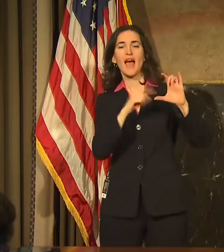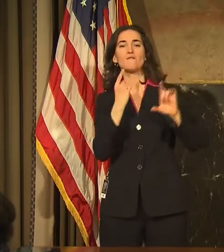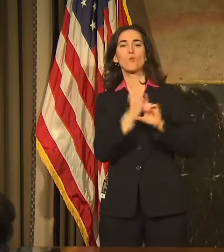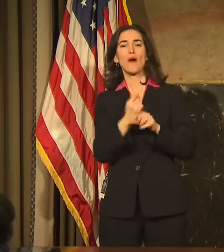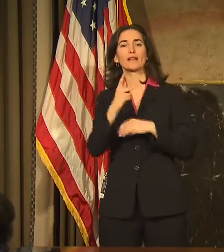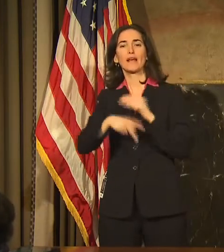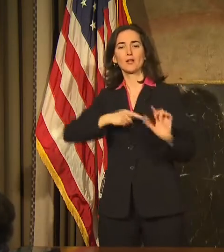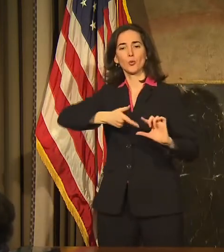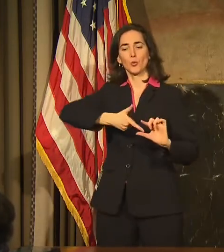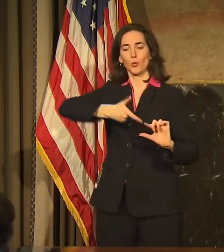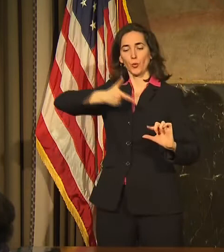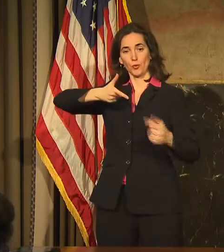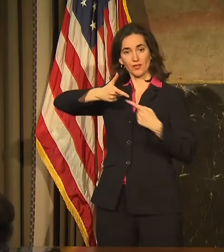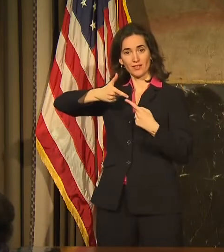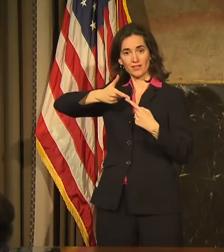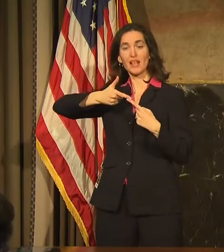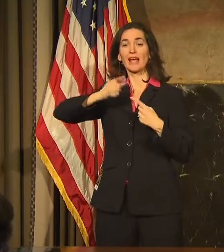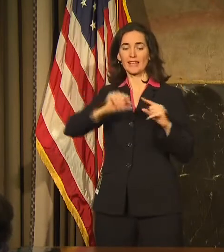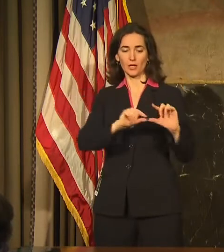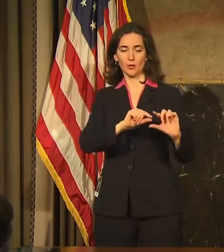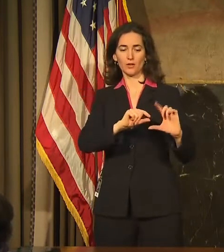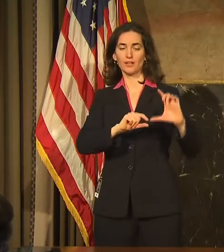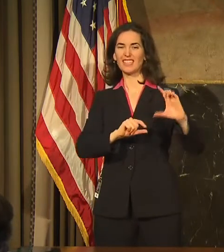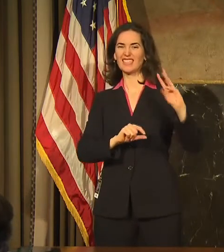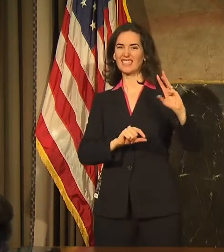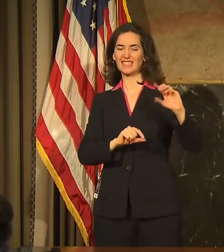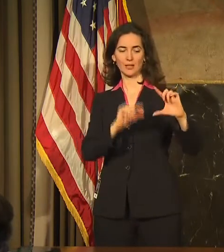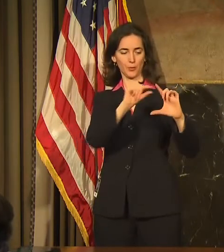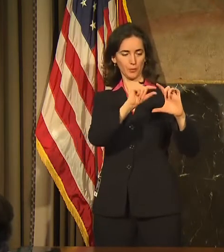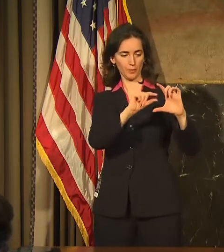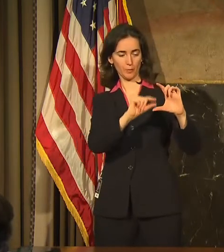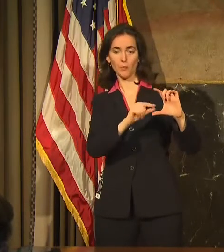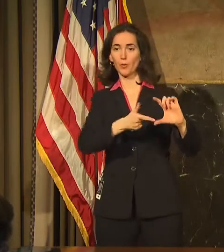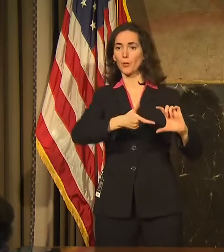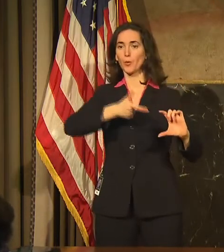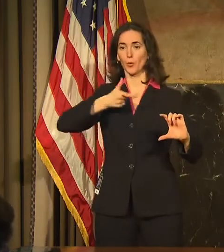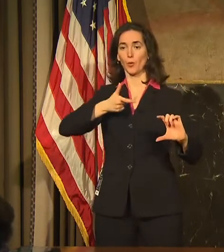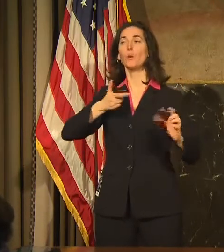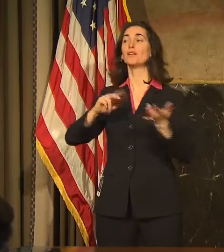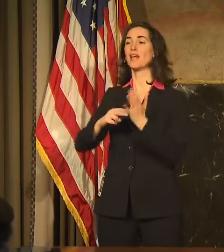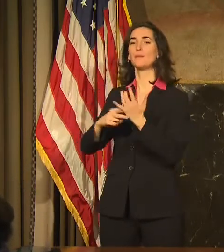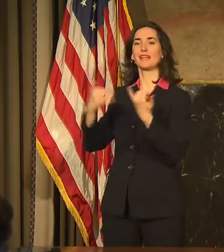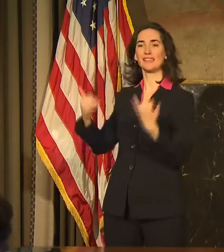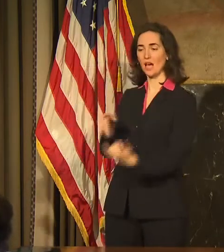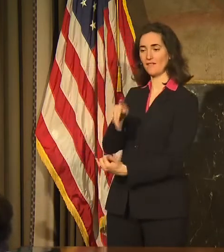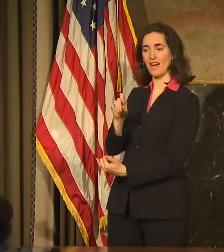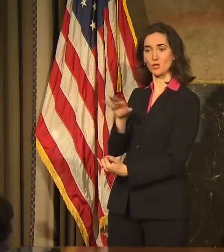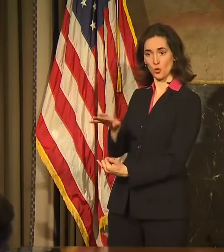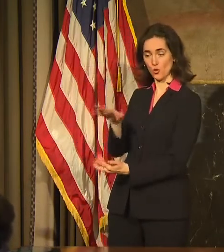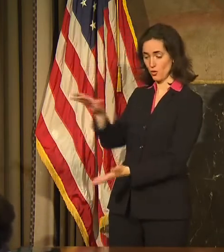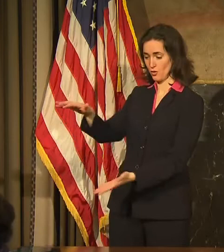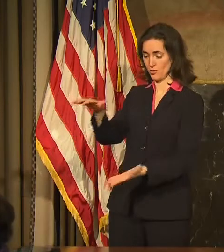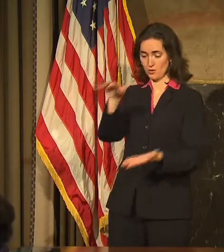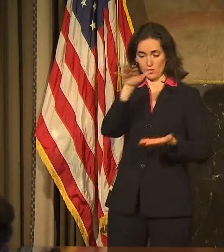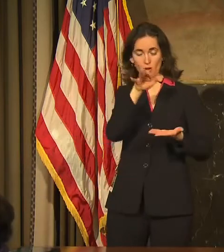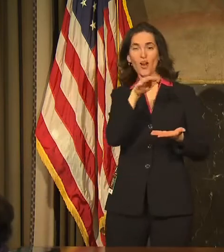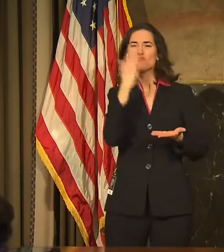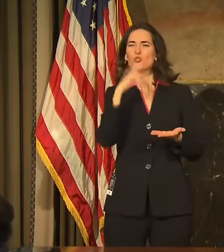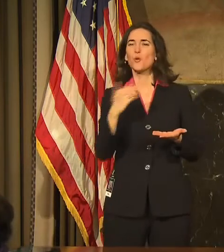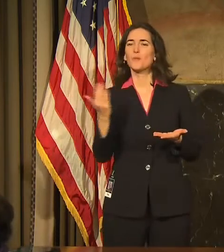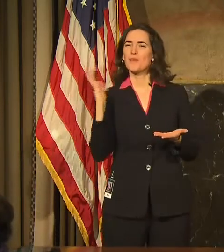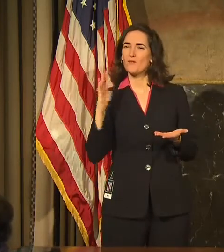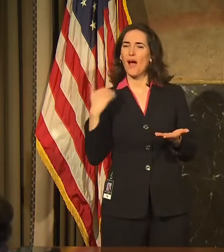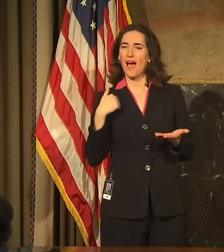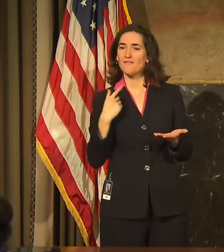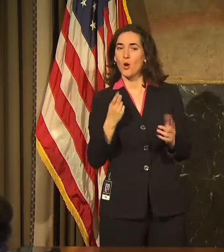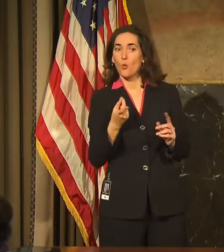So starting with this coming week, Pfizer allotments will account for 6 doses a vial, which means the Angel doses that we